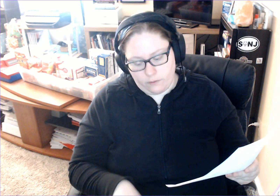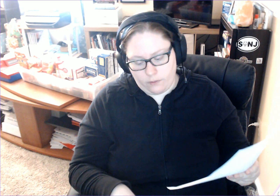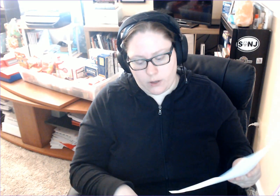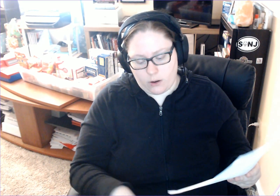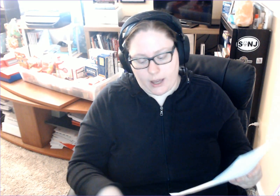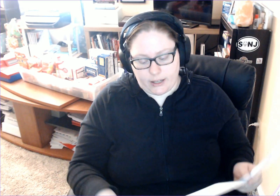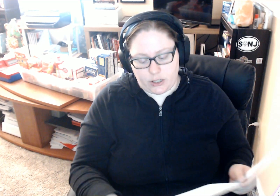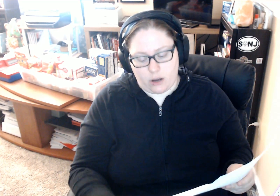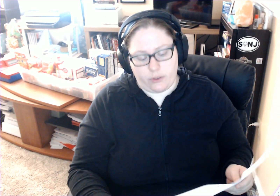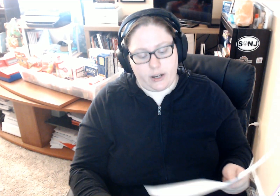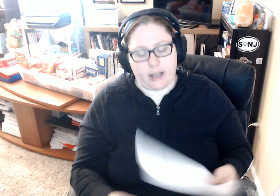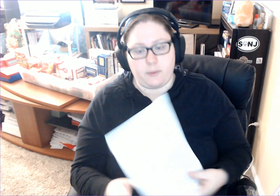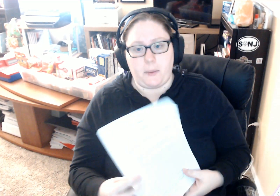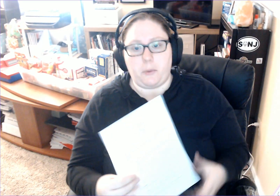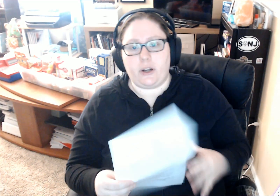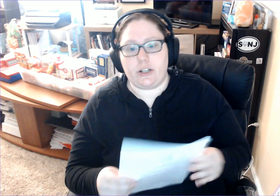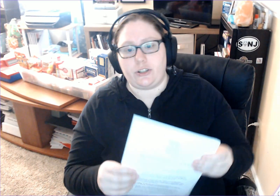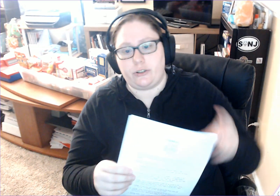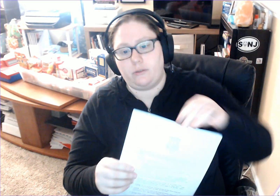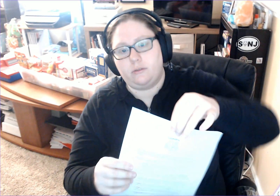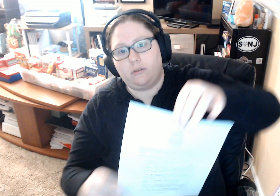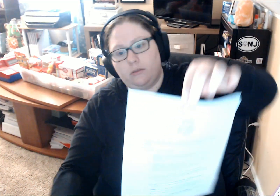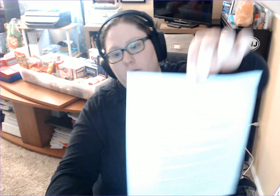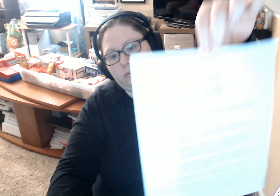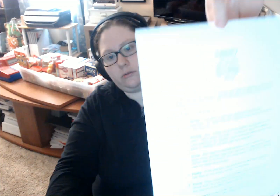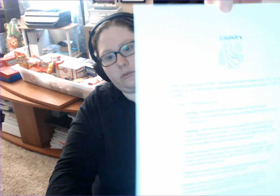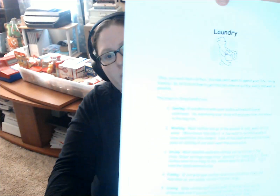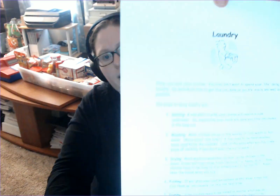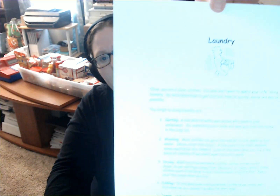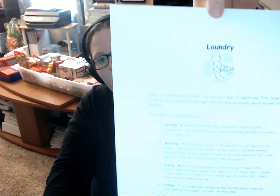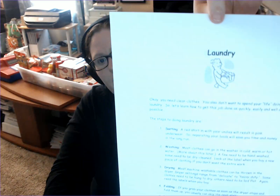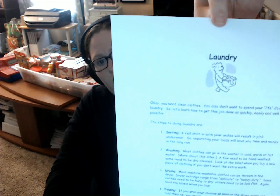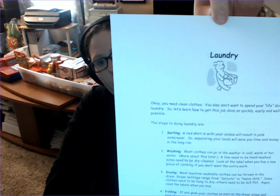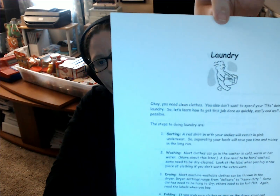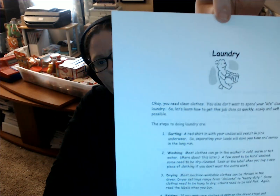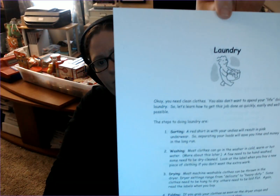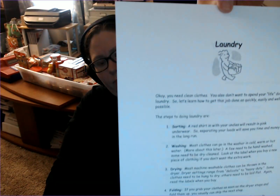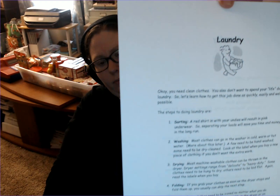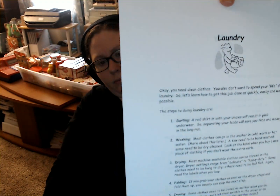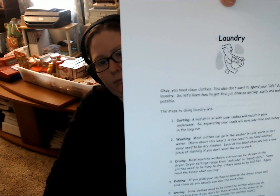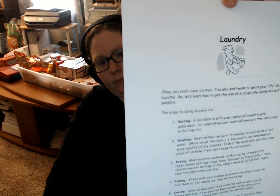Okay, so the next paper we're going to do is this one.